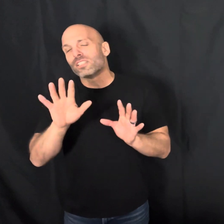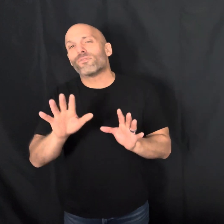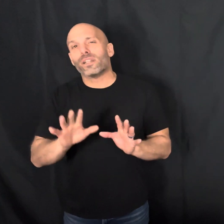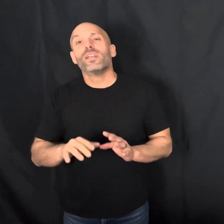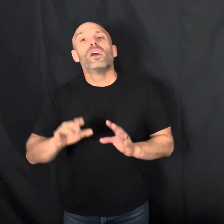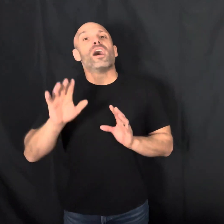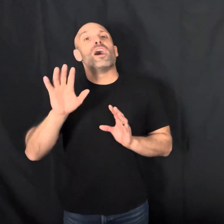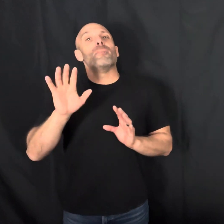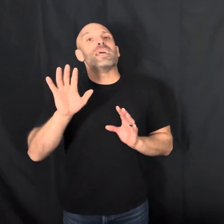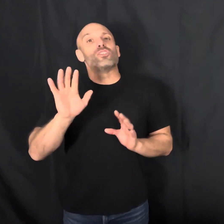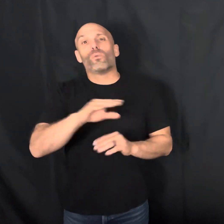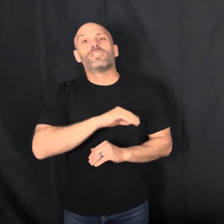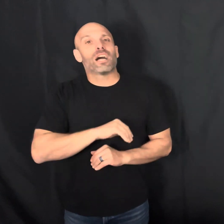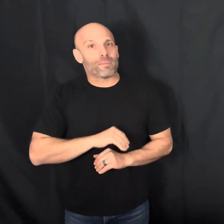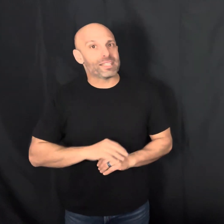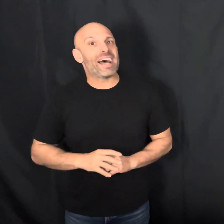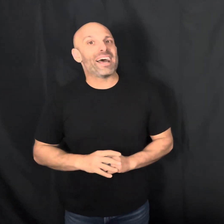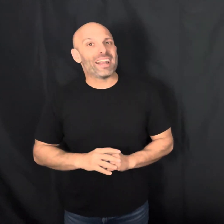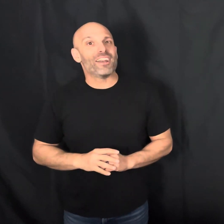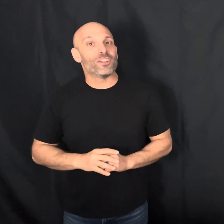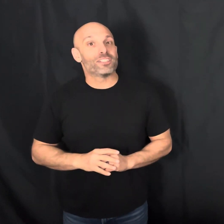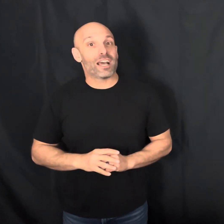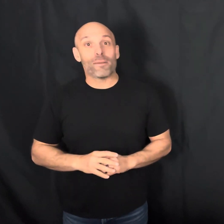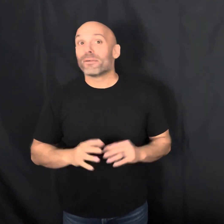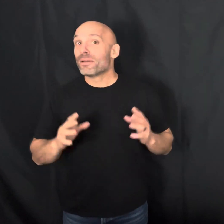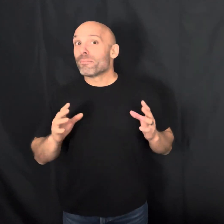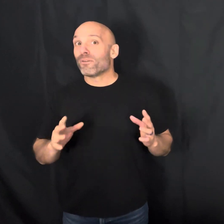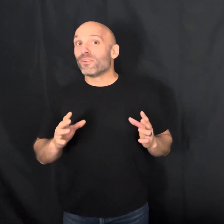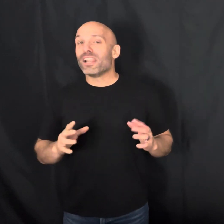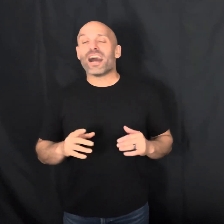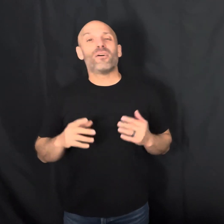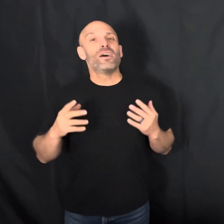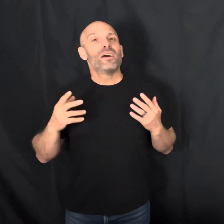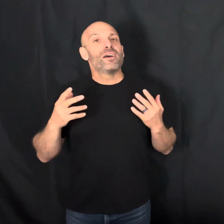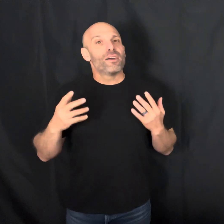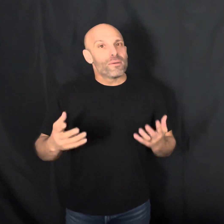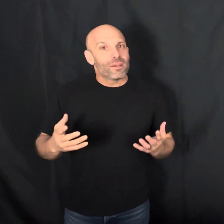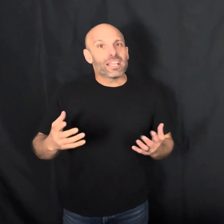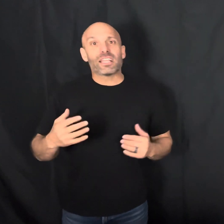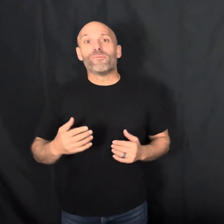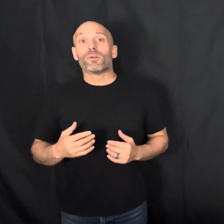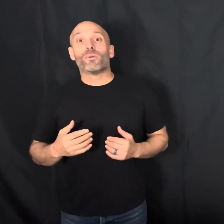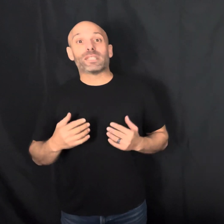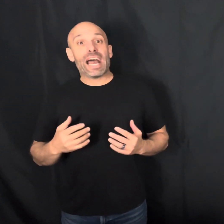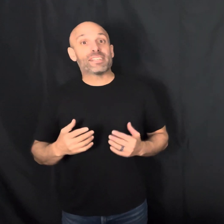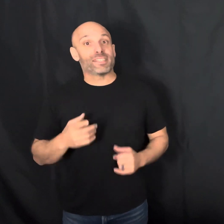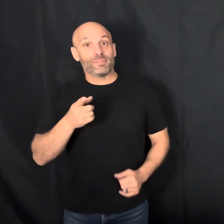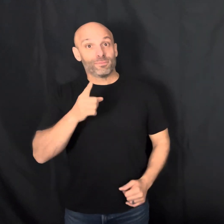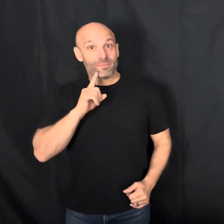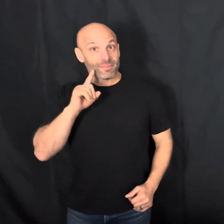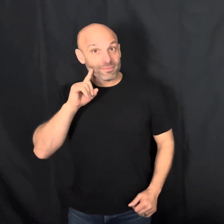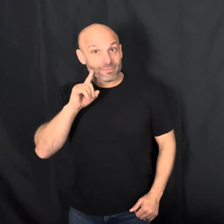different. And so we'll talk about that at another time. But for now, get comfortable with asking,